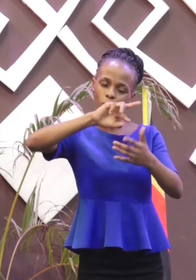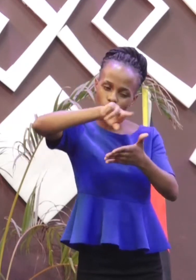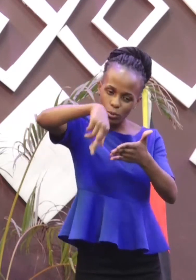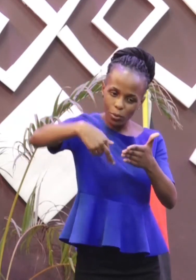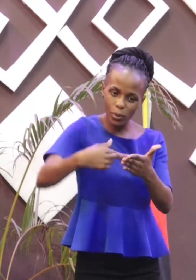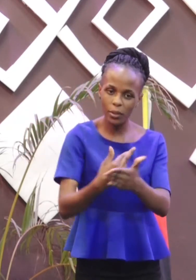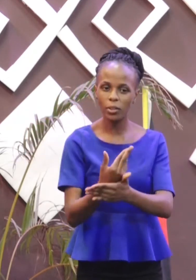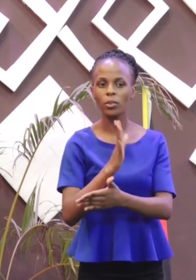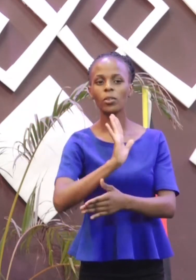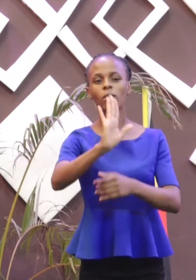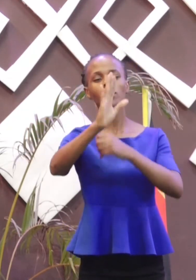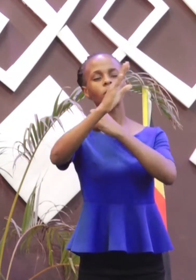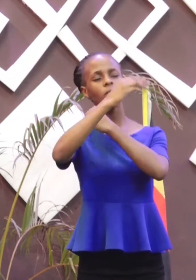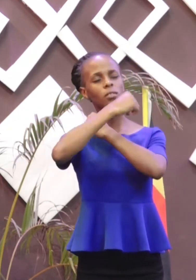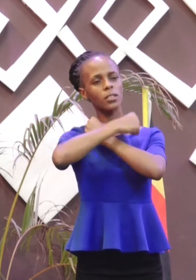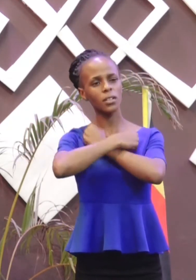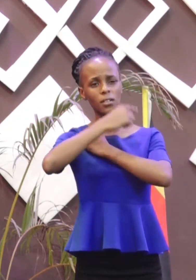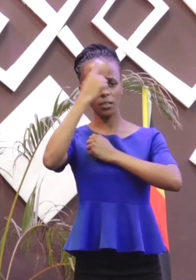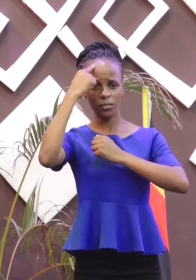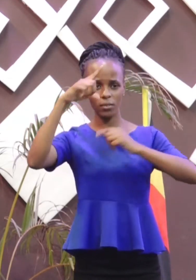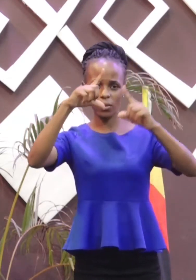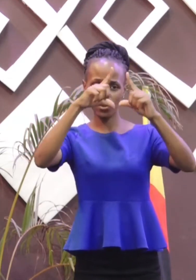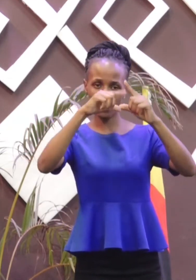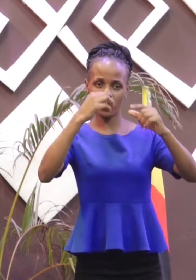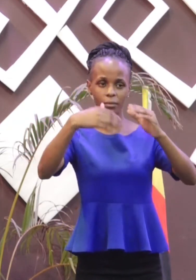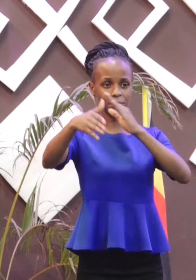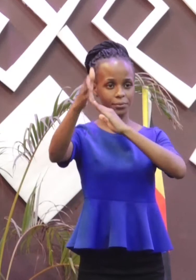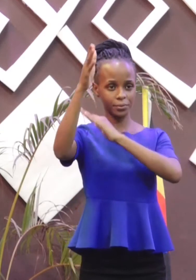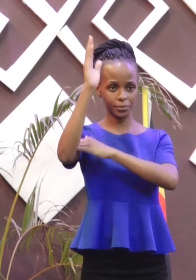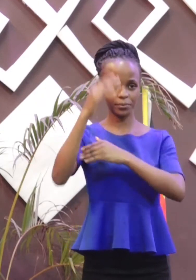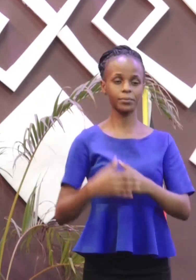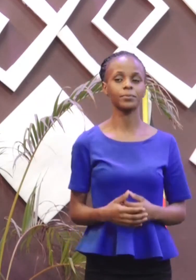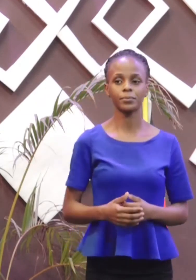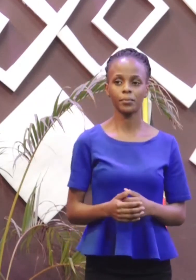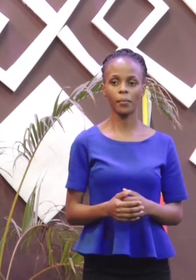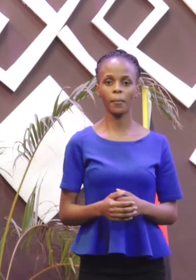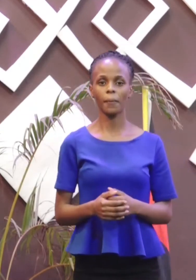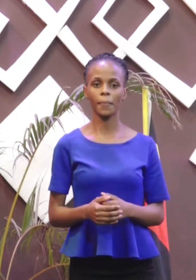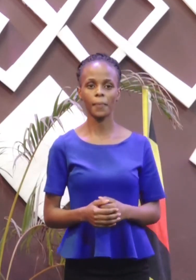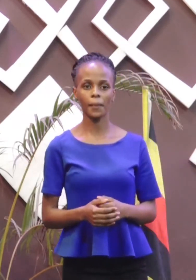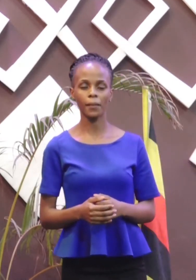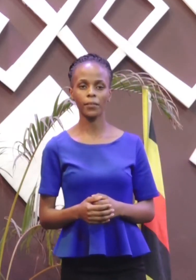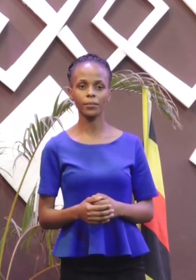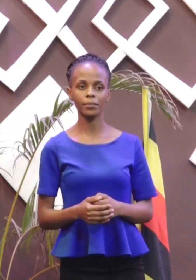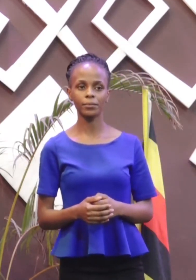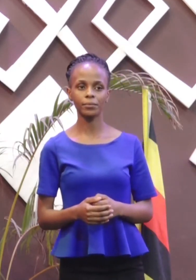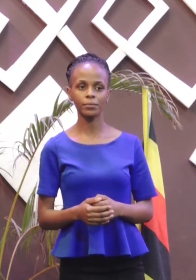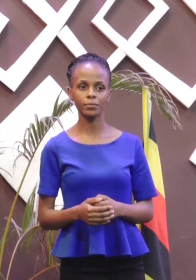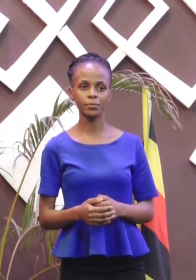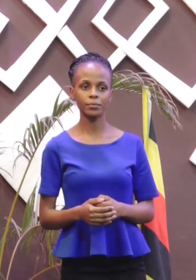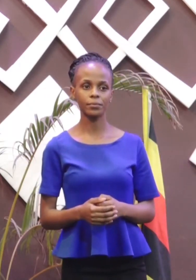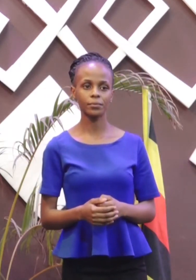revive your love for the word of God. Kye kiseera weze bujja weddabule oyongere okwagala ekigambo